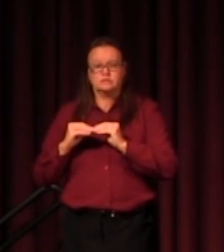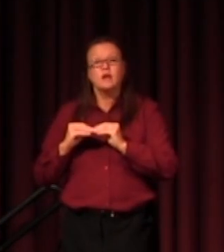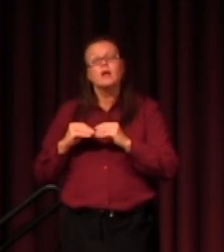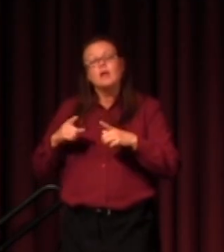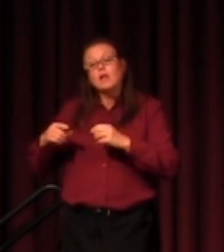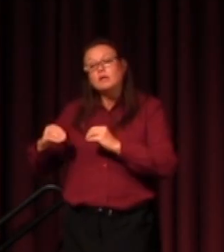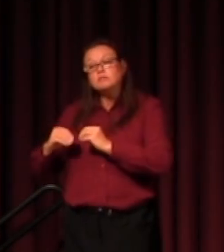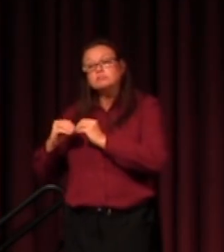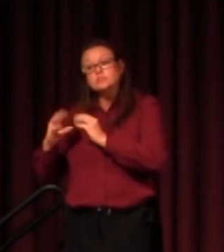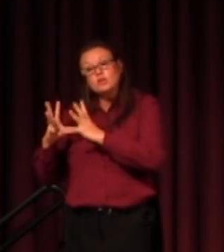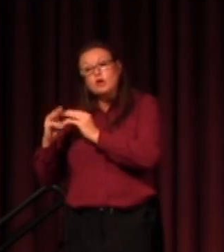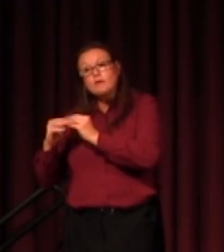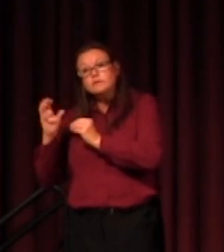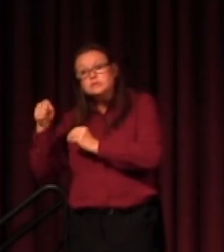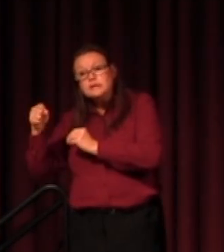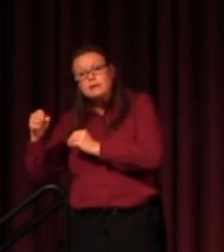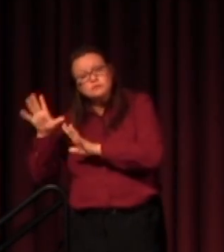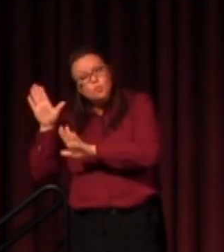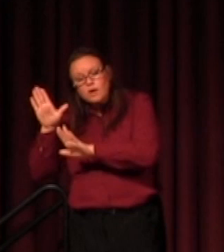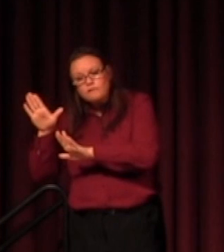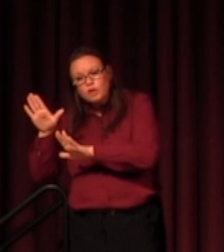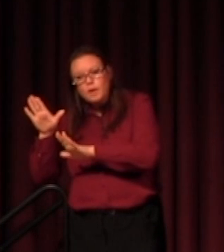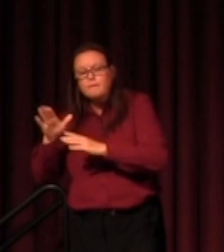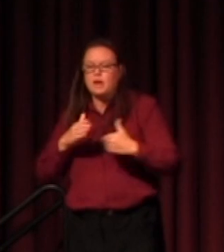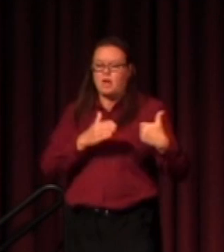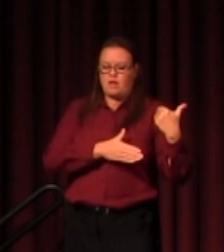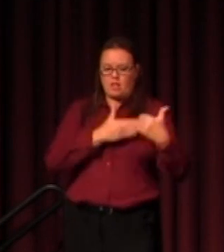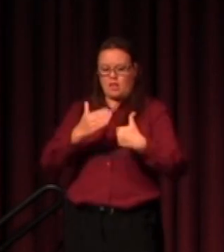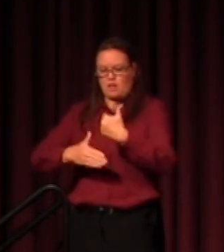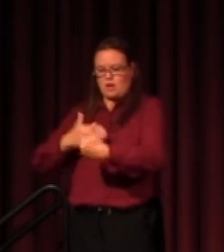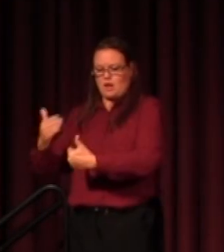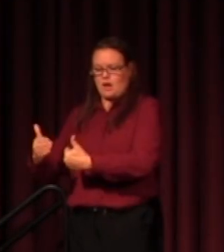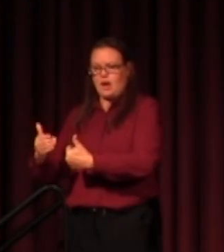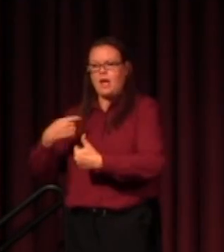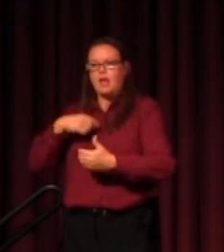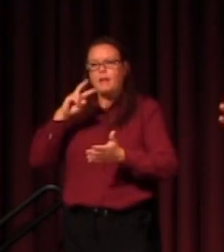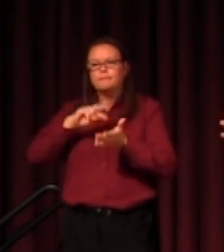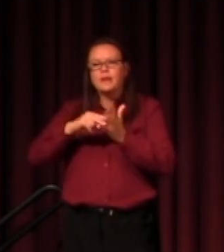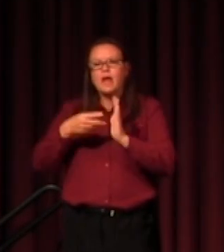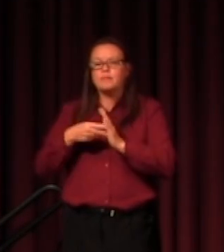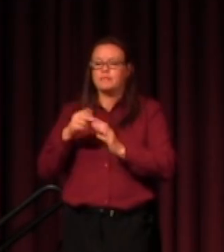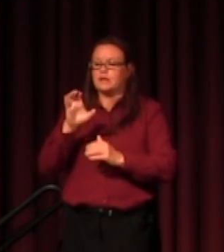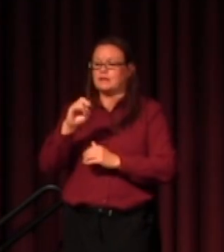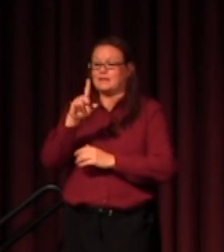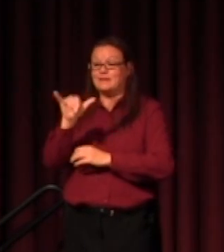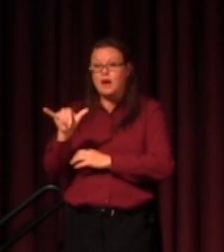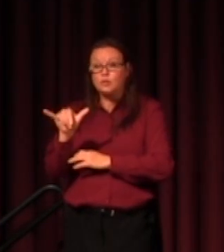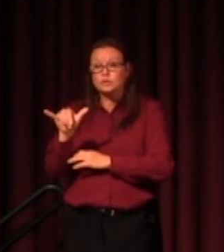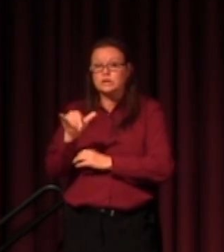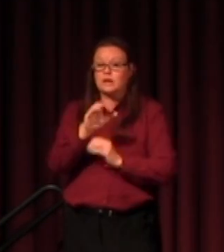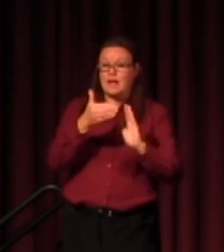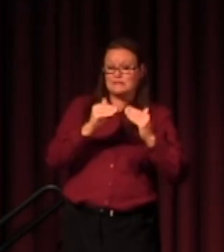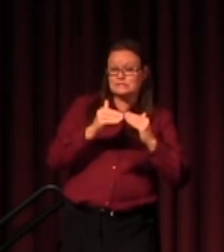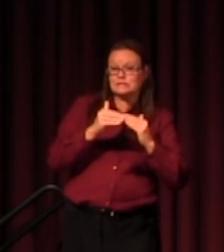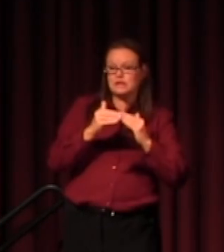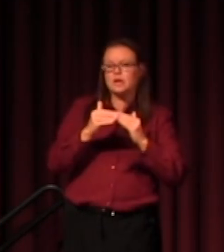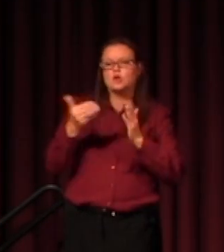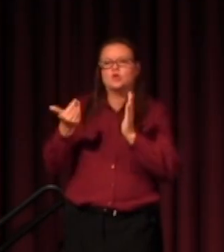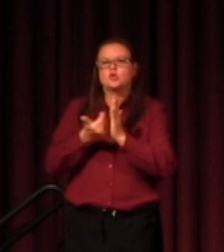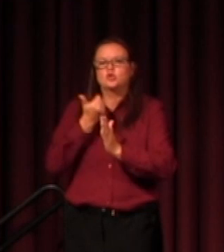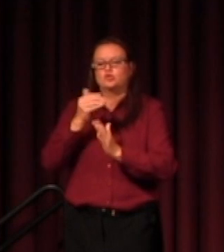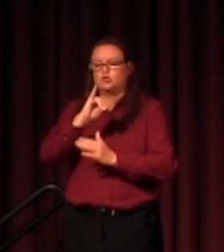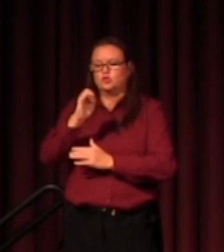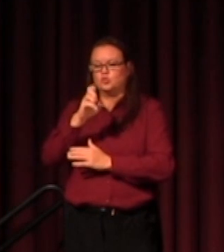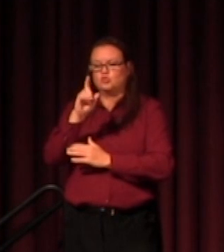but the summit is awesome. I mean passing JEDI resolutions in the county and the city, building a JEDI